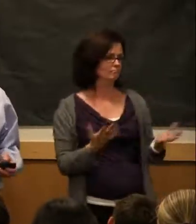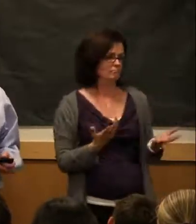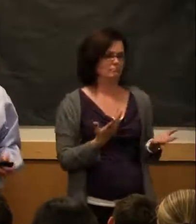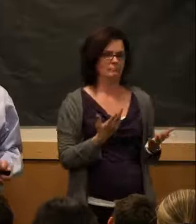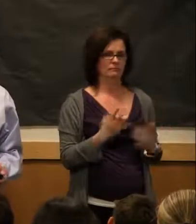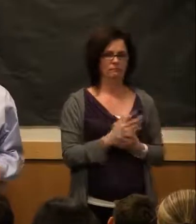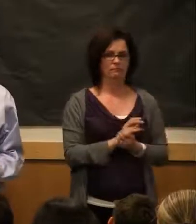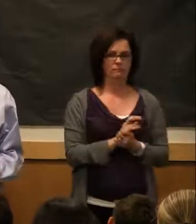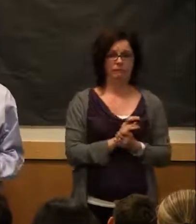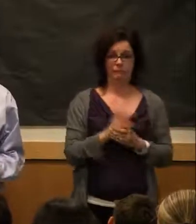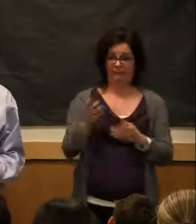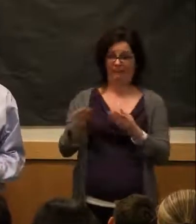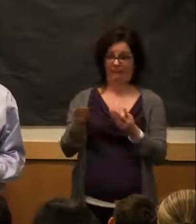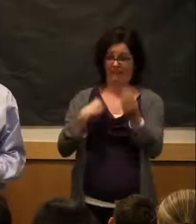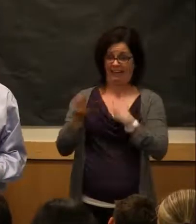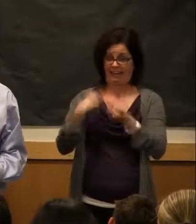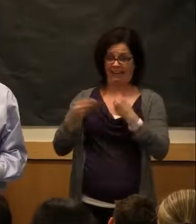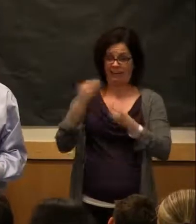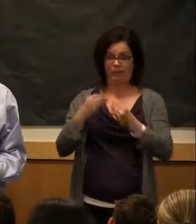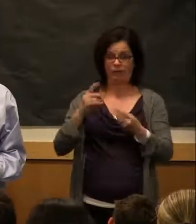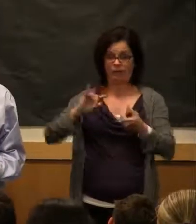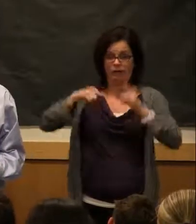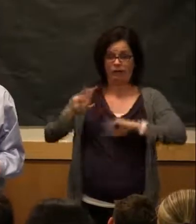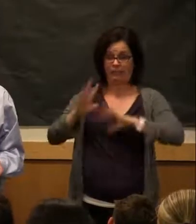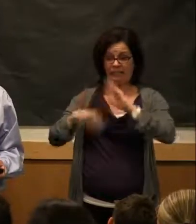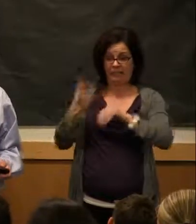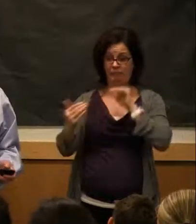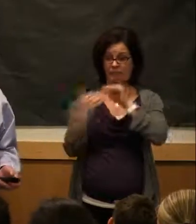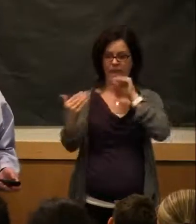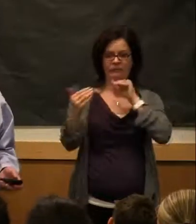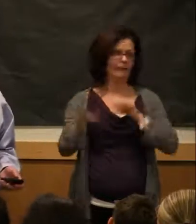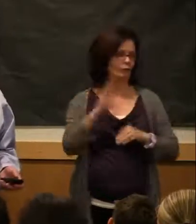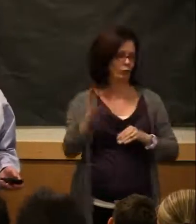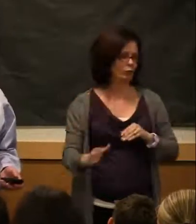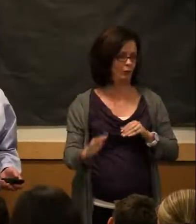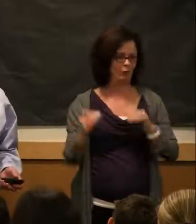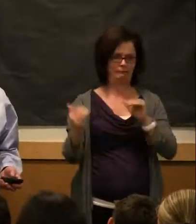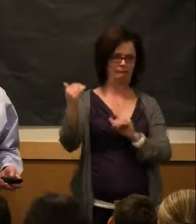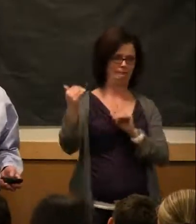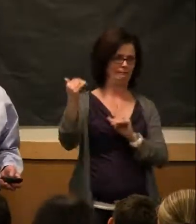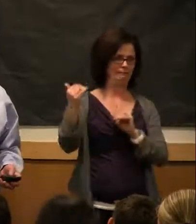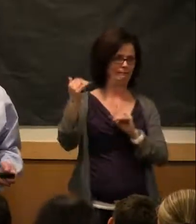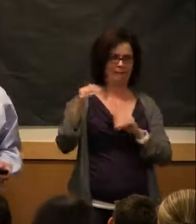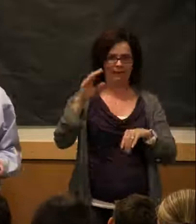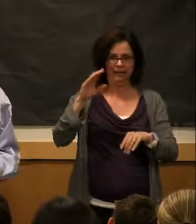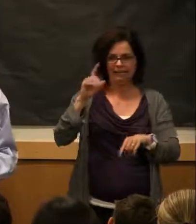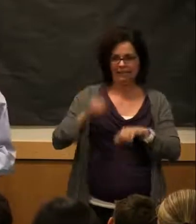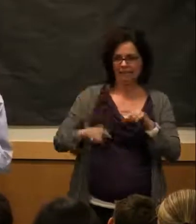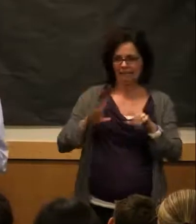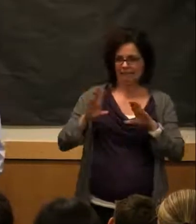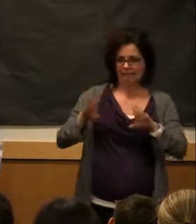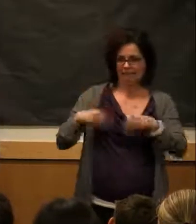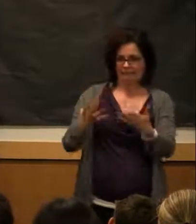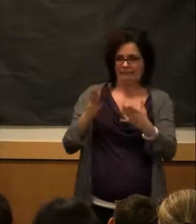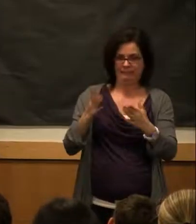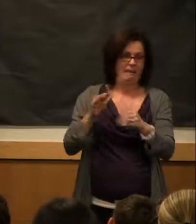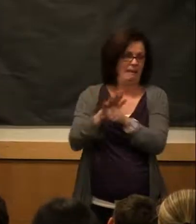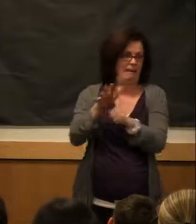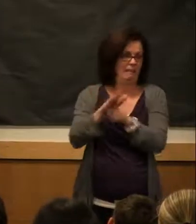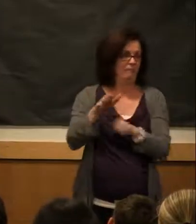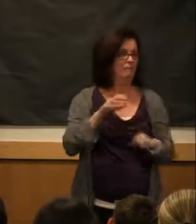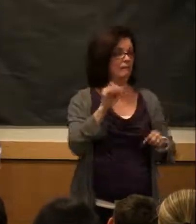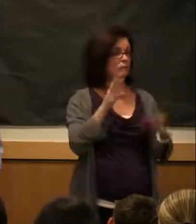I can never give as much as I've received. If you want a rewarding profession, do something where you're helping